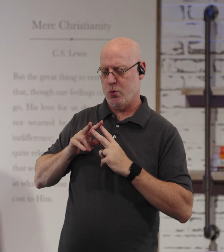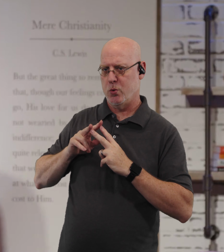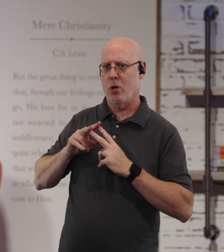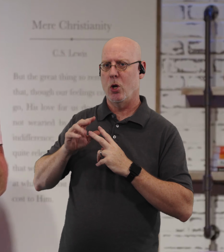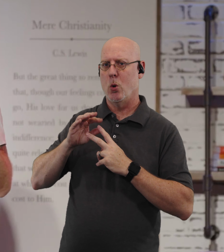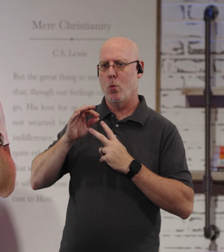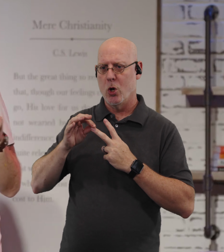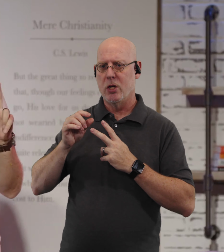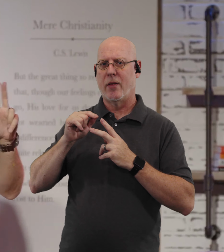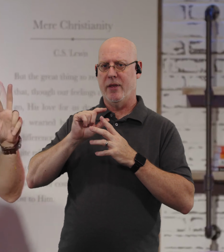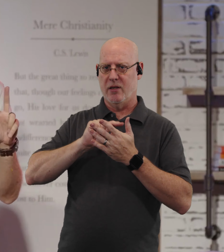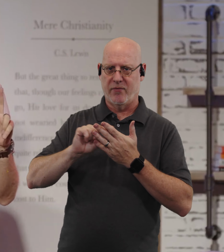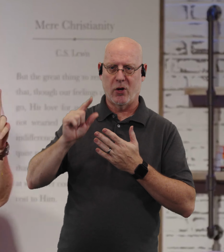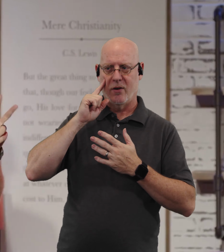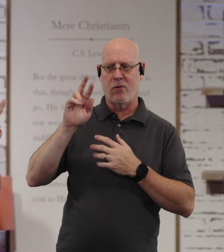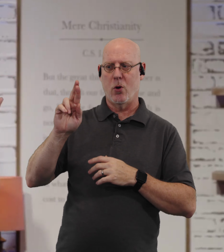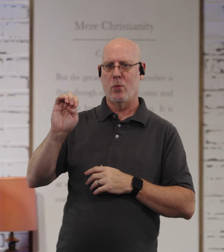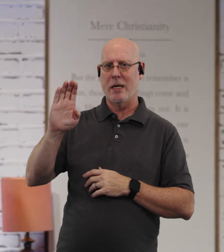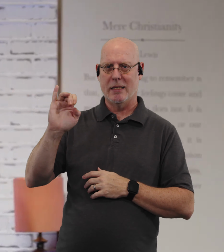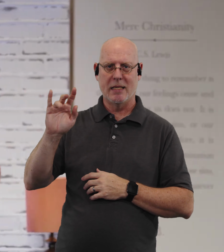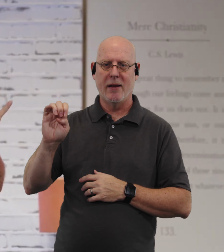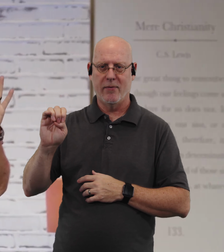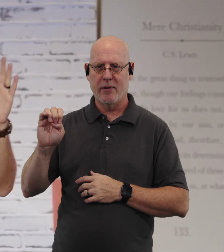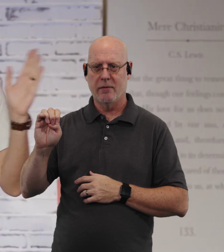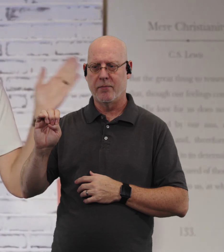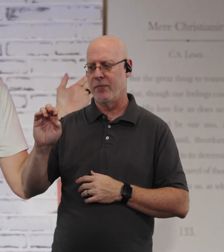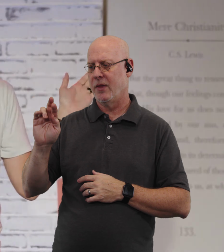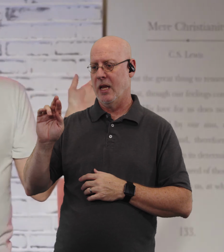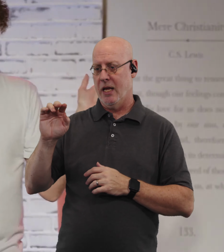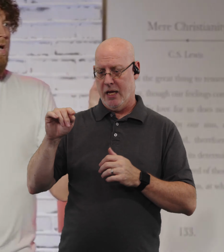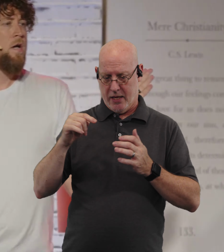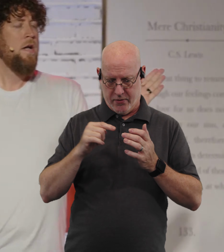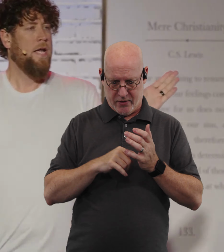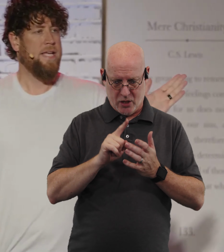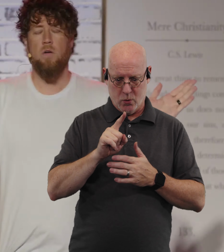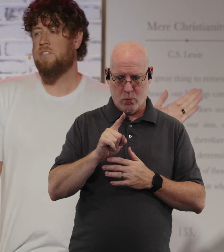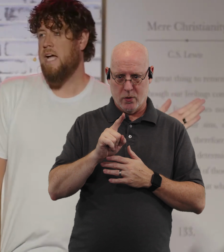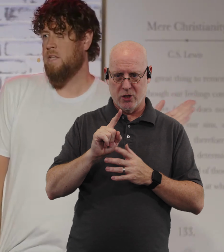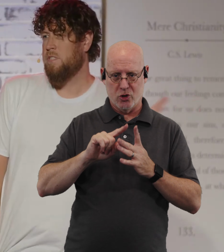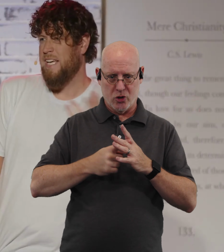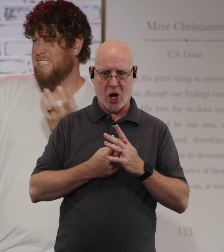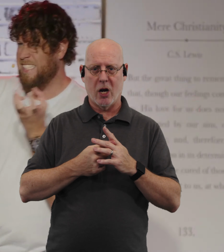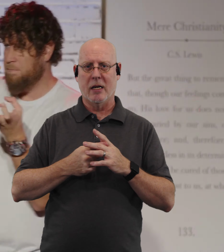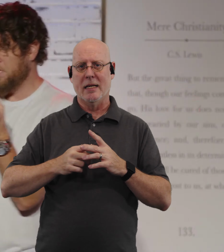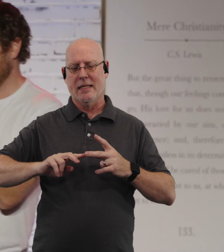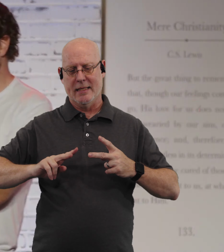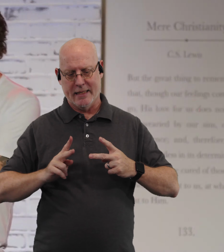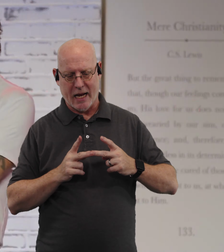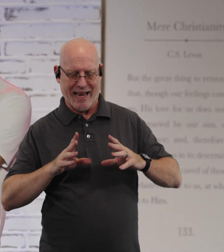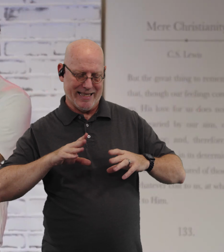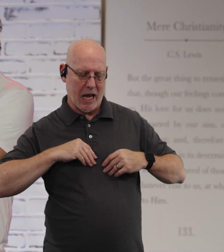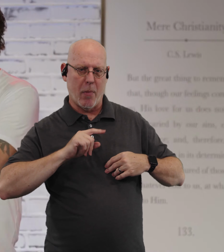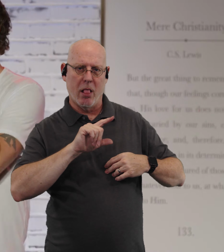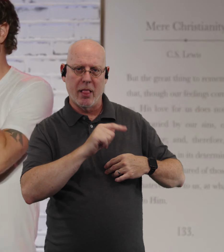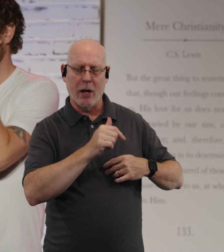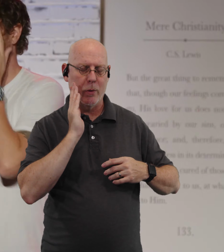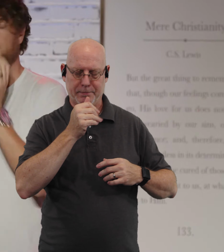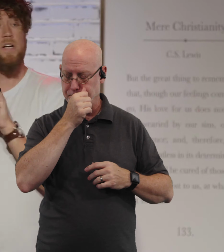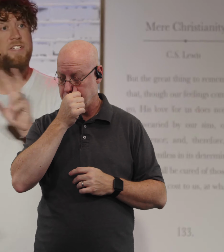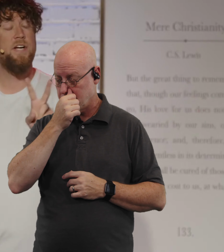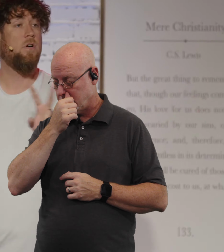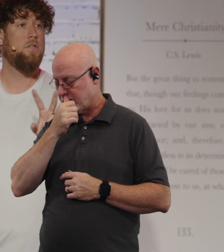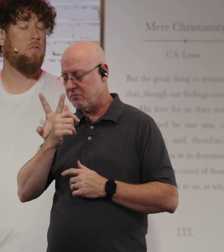words here in this same verse for received. We see received here in the outset, and then we see accepted or received just a short while